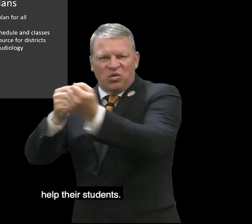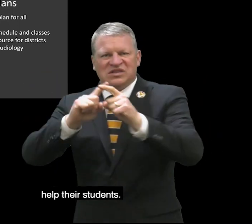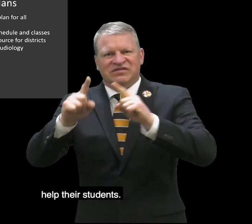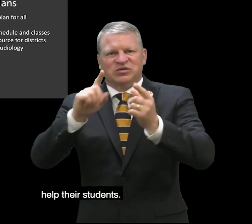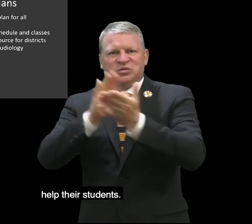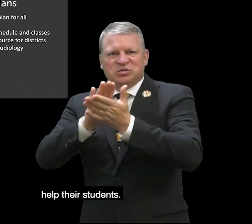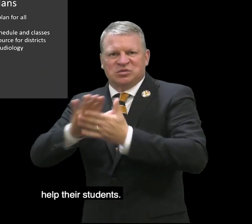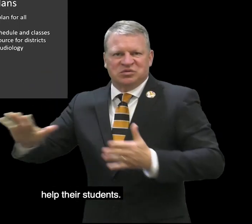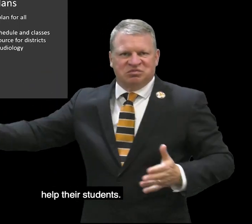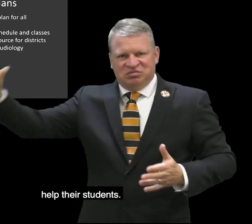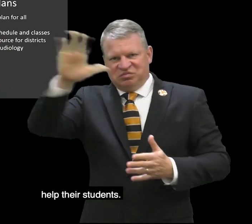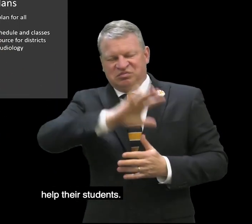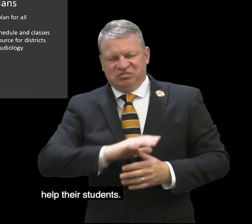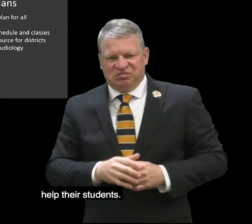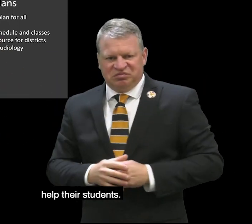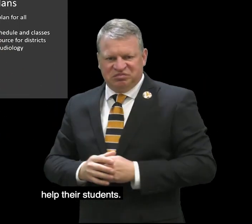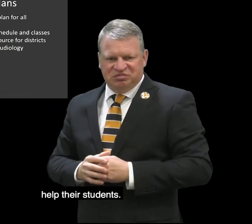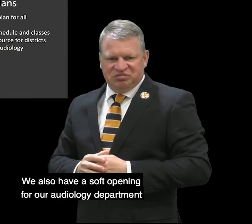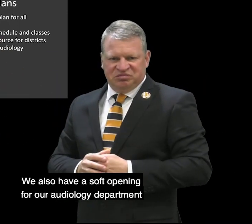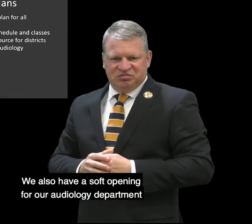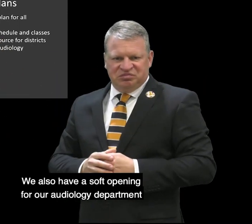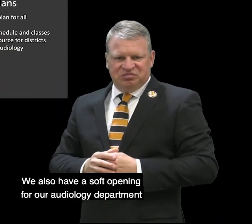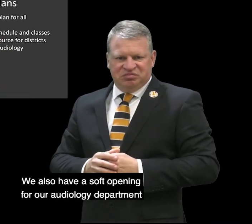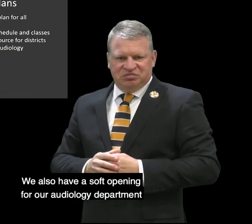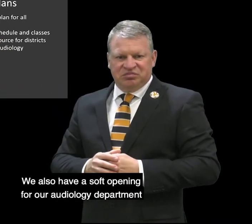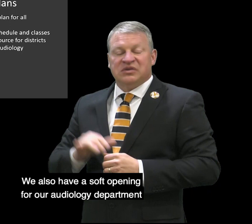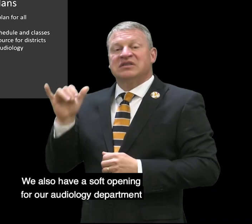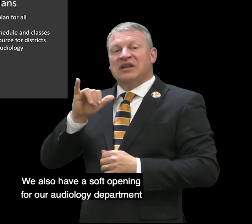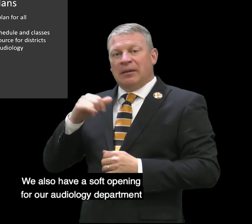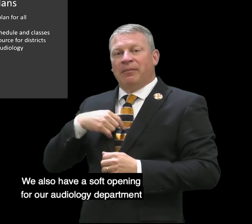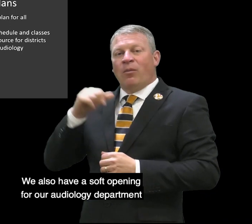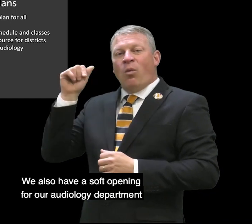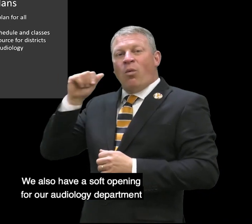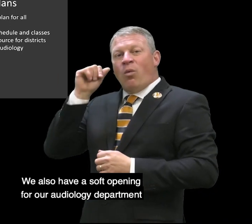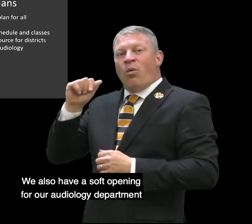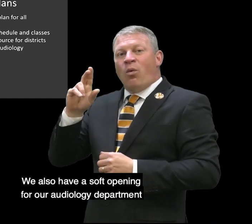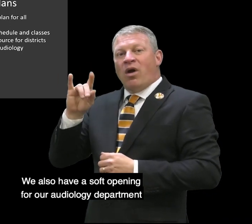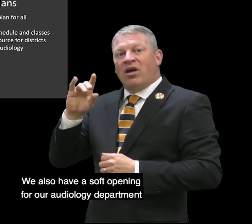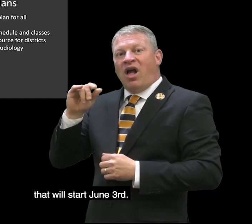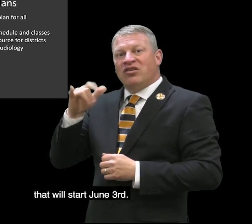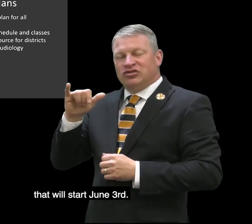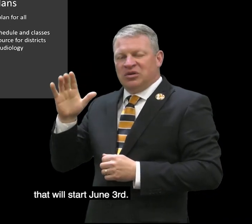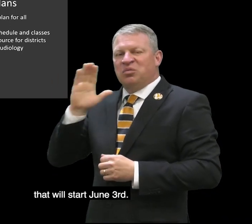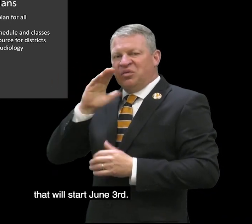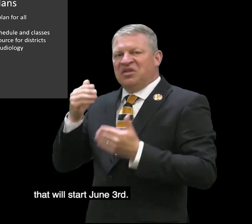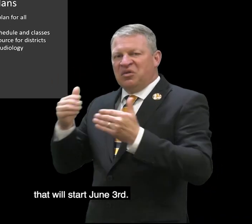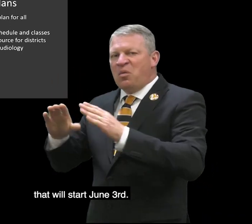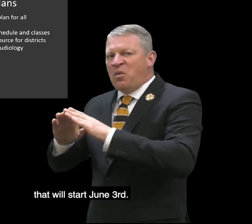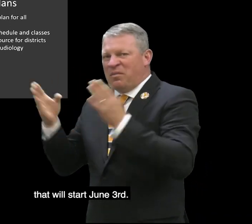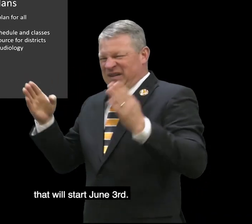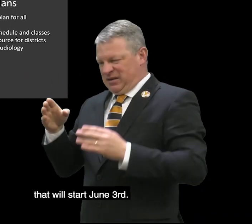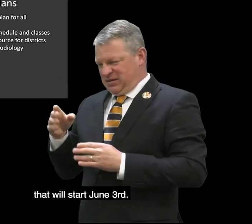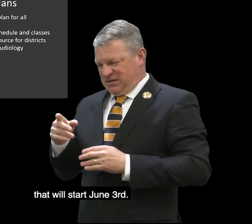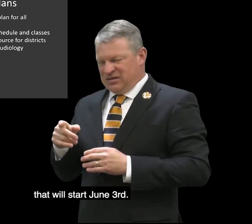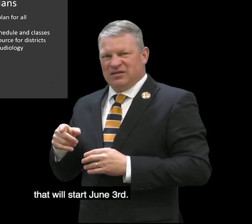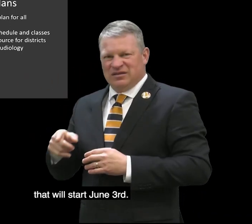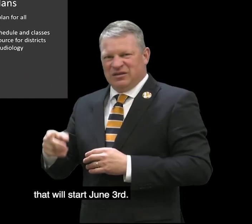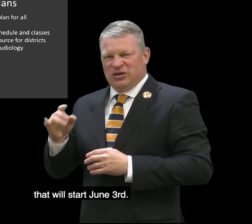hearing students may be struggling to support those students, so we're working closely with them to be able to help their students. We also have a